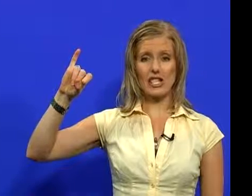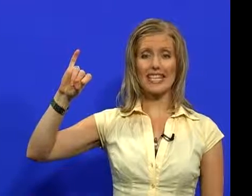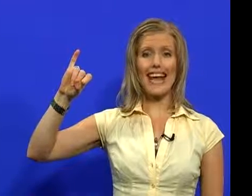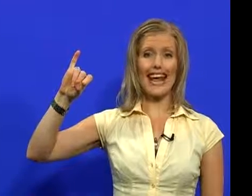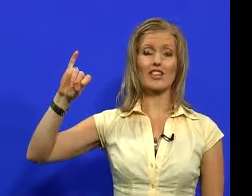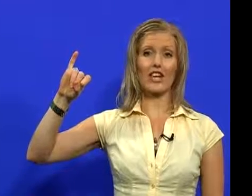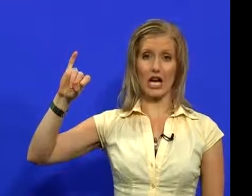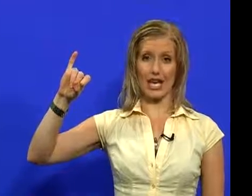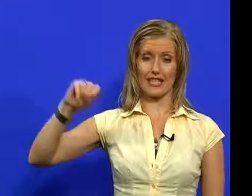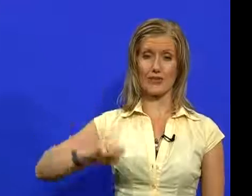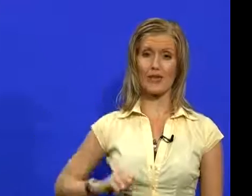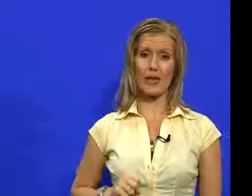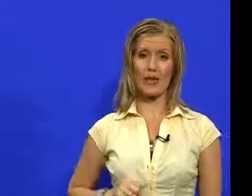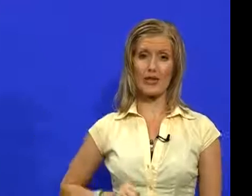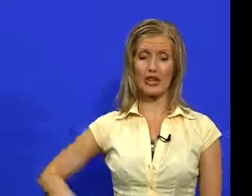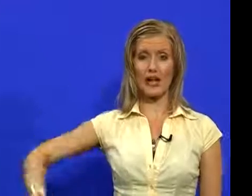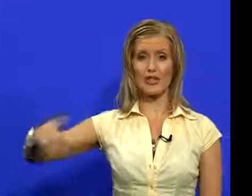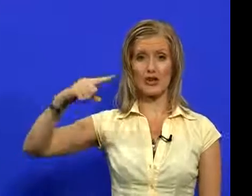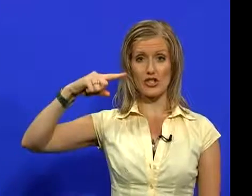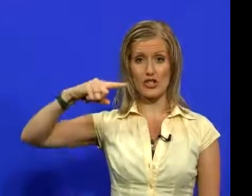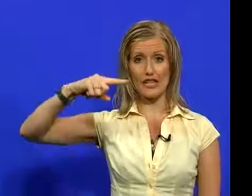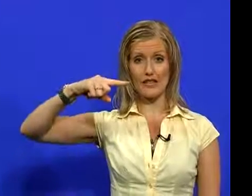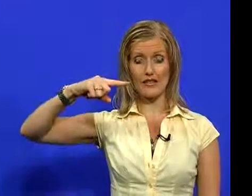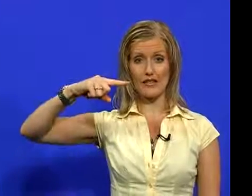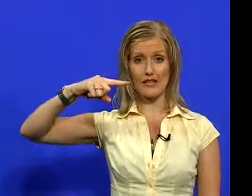G, H, and I. Let's review that one more time. So G,